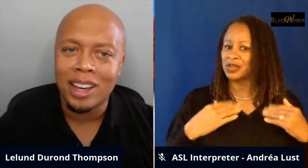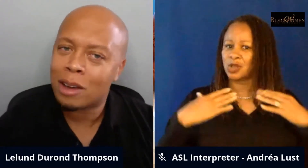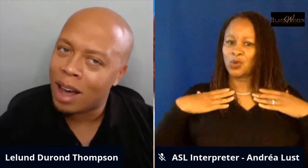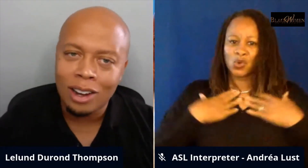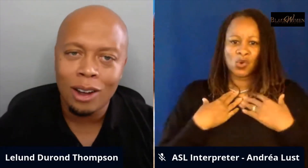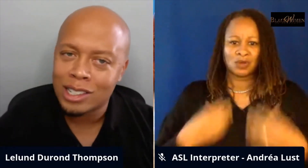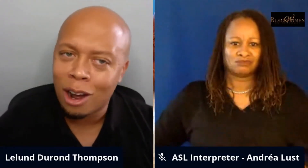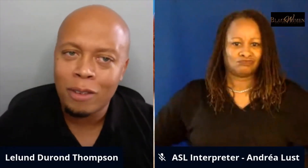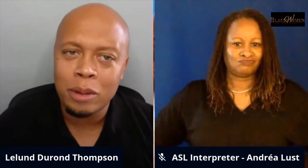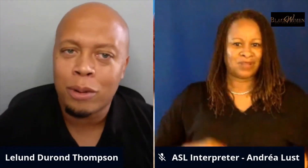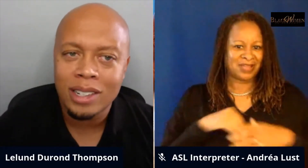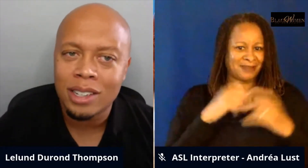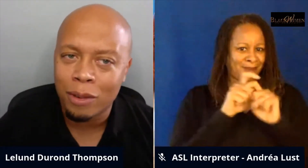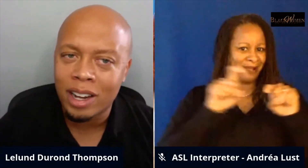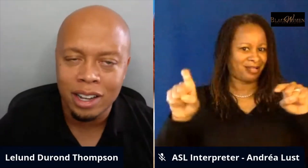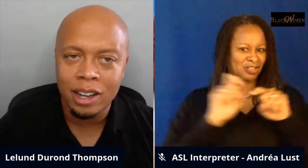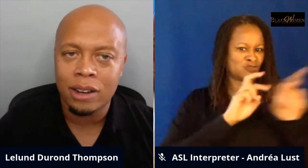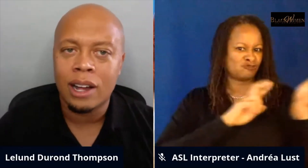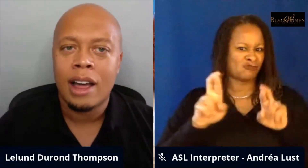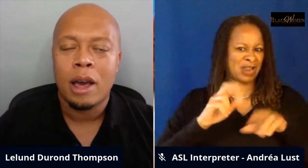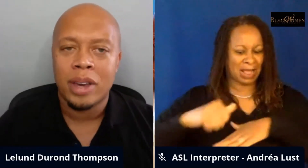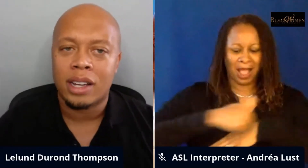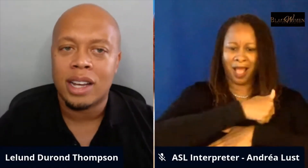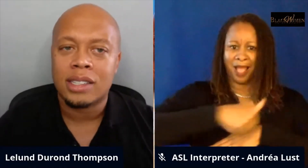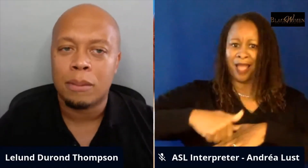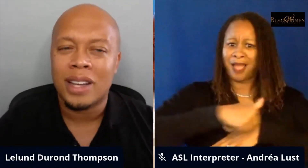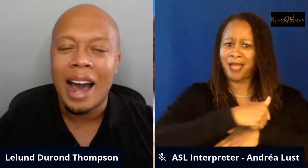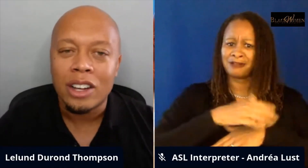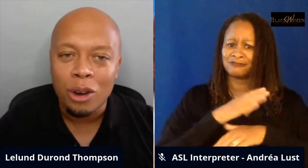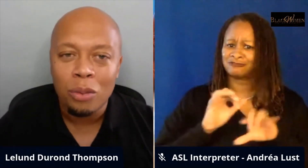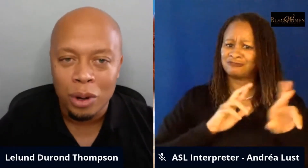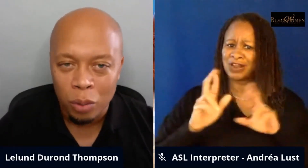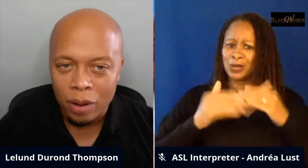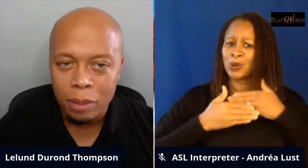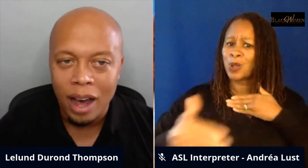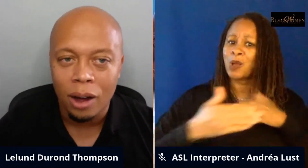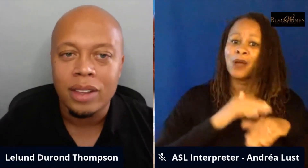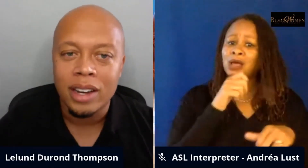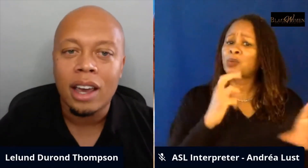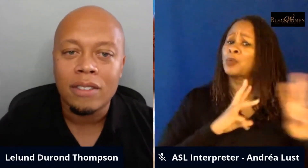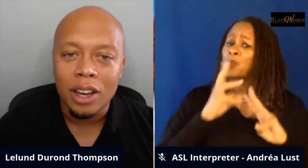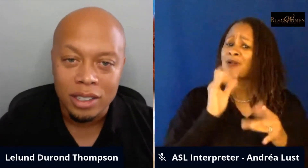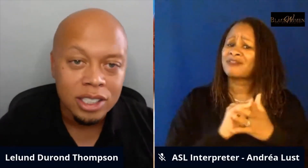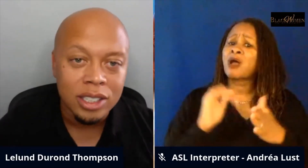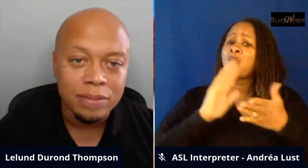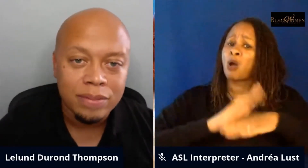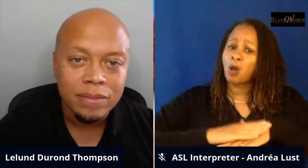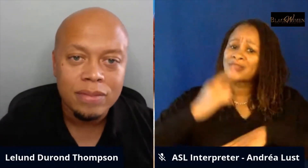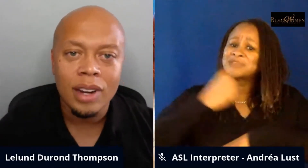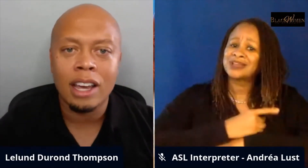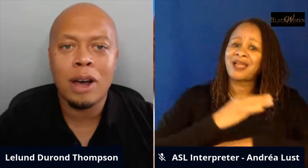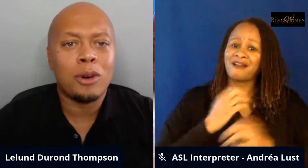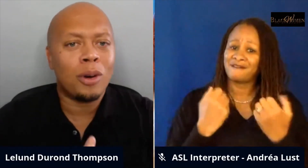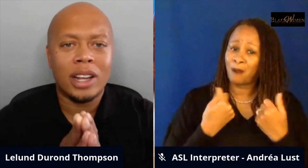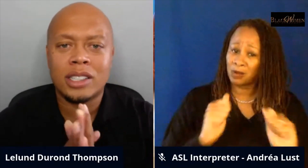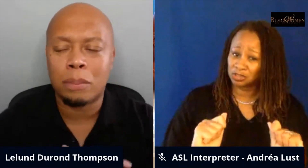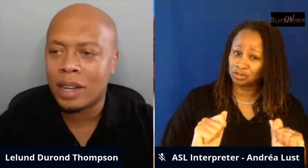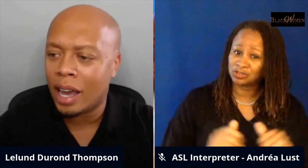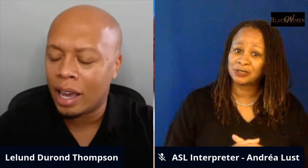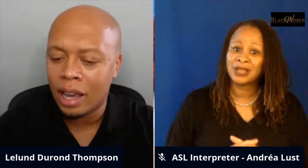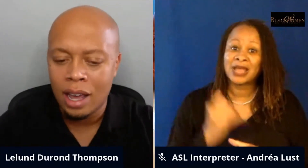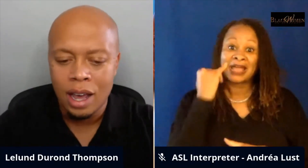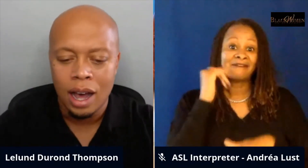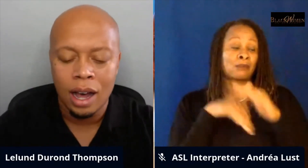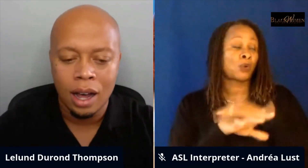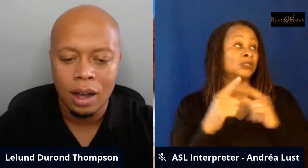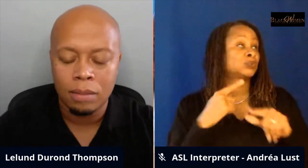on me in my closet, already pressed and ready to go, because that's something I don't want to worry about on the day of the audition. If I'm going in to